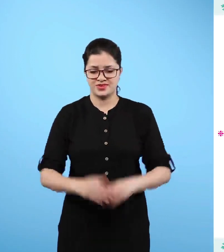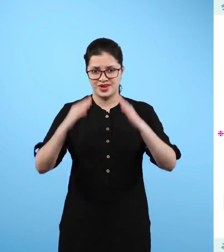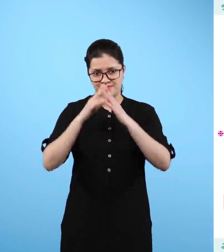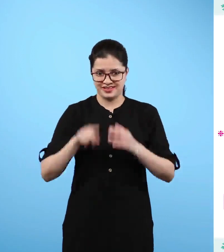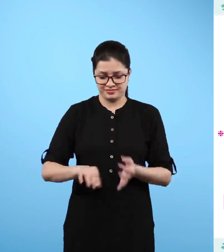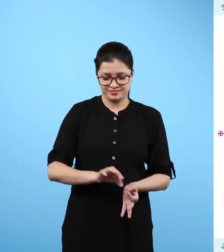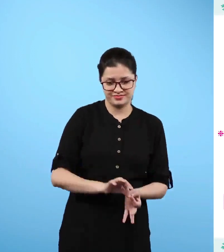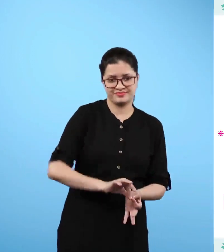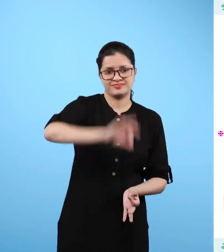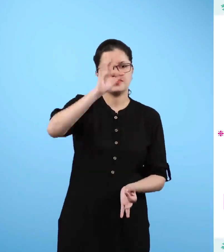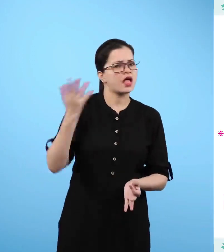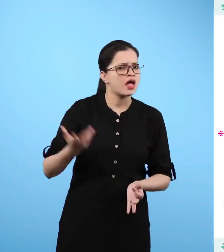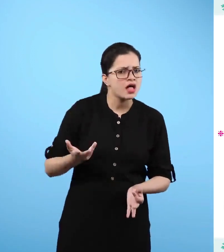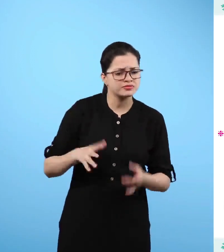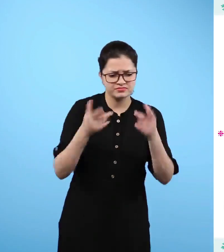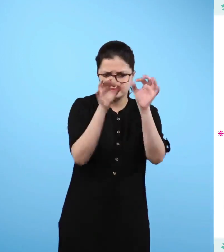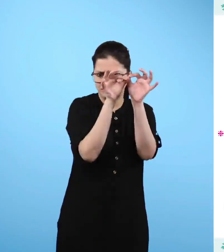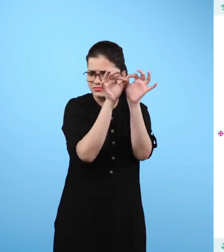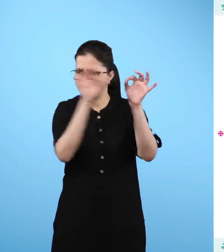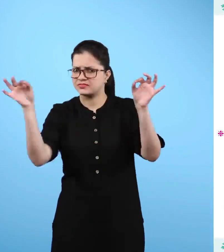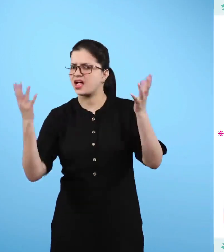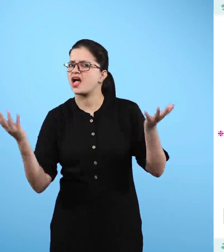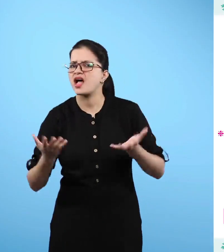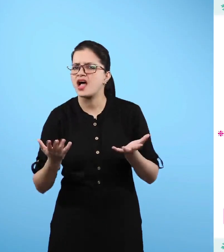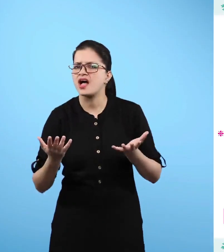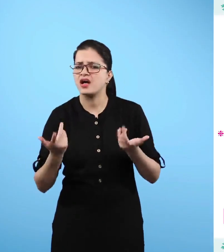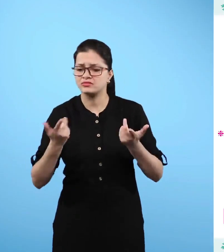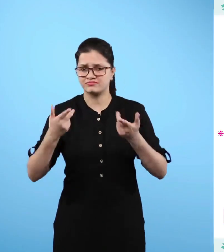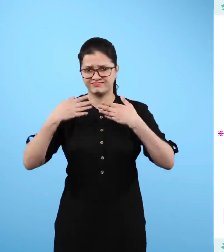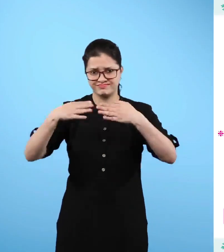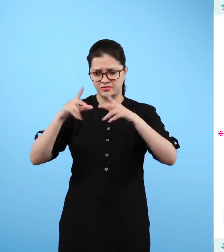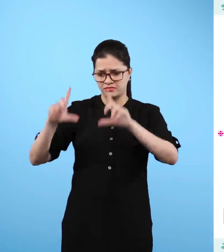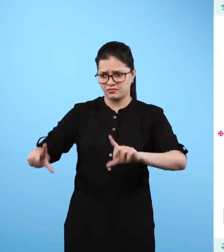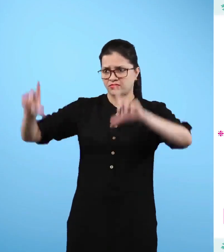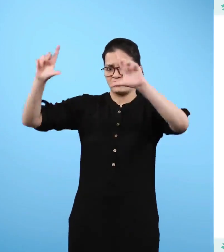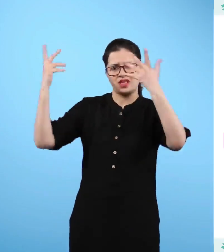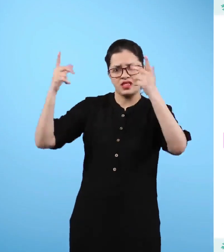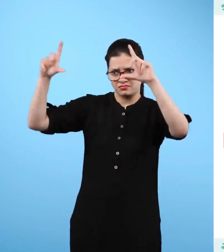Or how high the windows are. So, we look for a special way of drawing the house